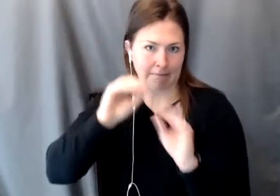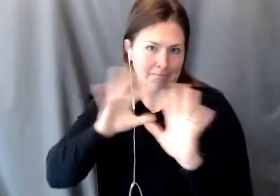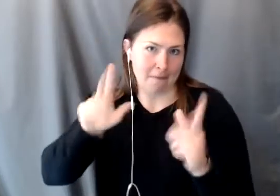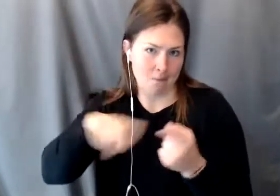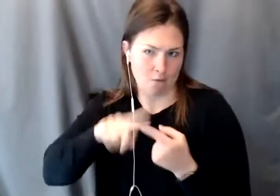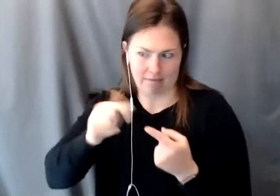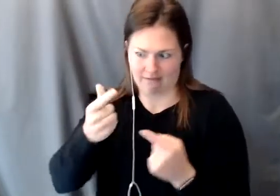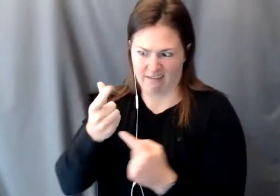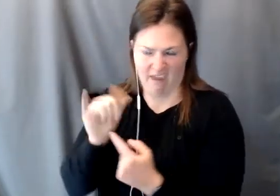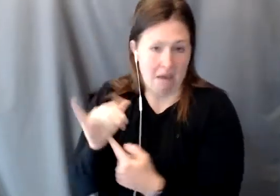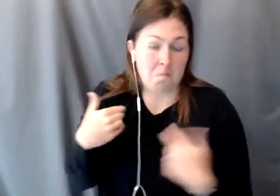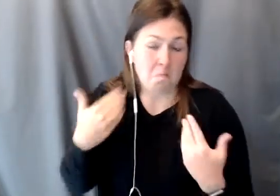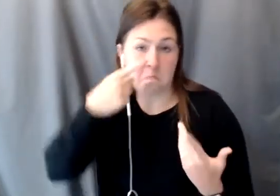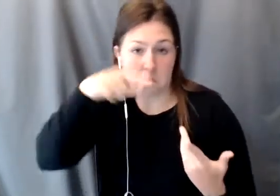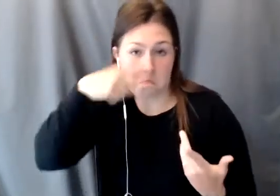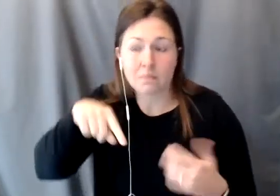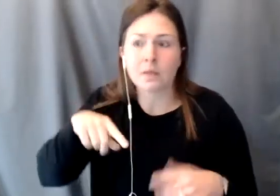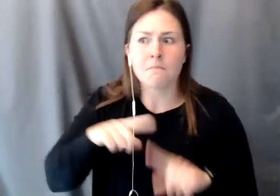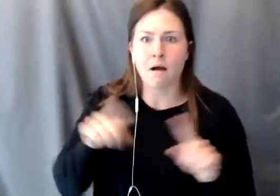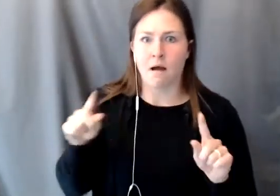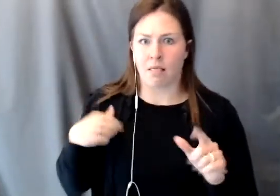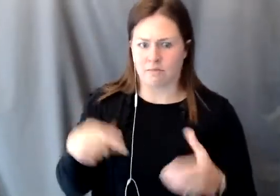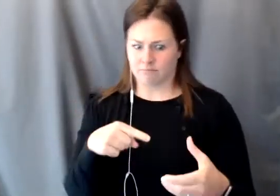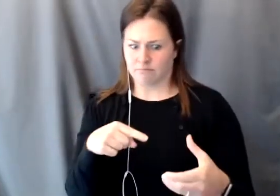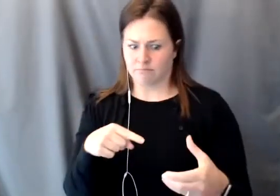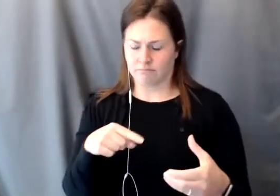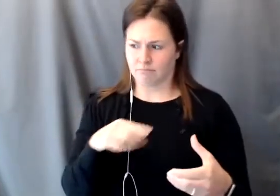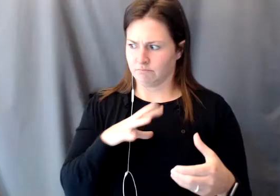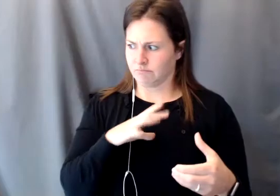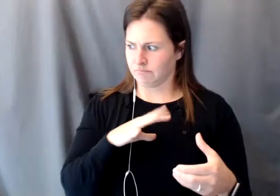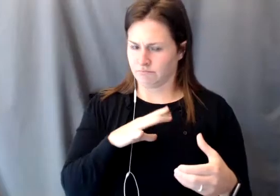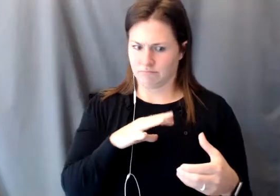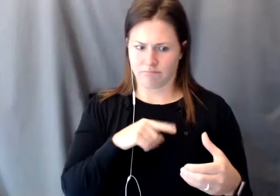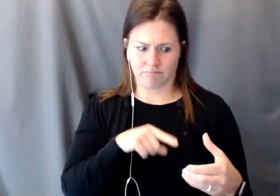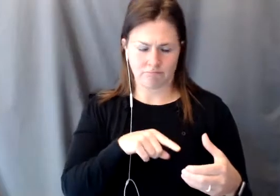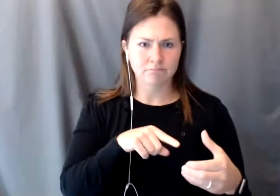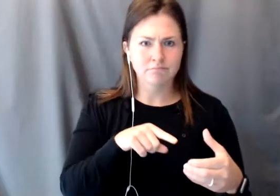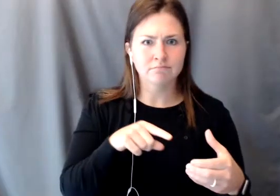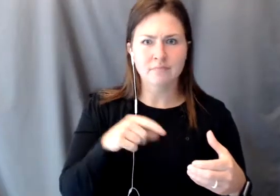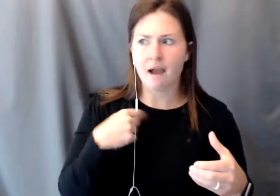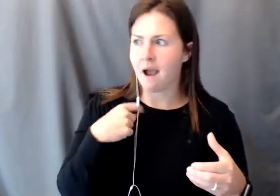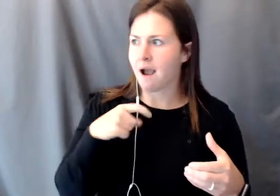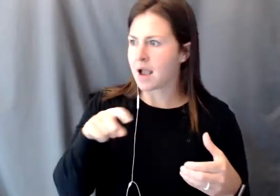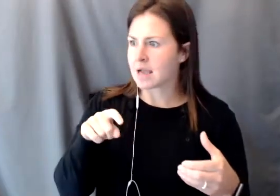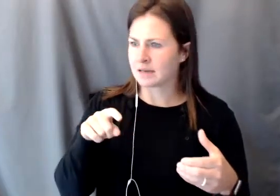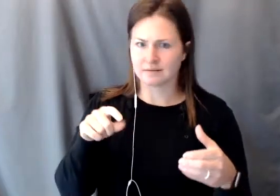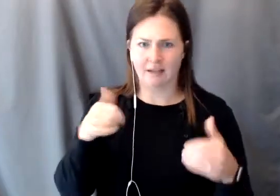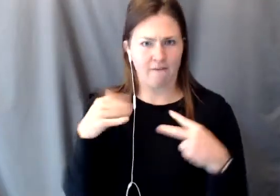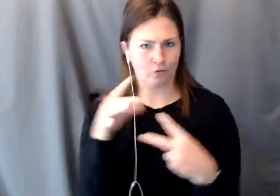it was like all of a sudden I was, just catapulted into this where I had to make this choice. Like, okay, I'm